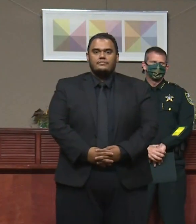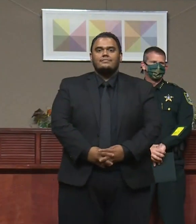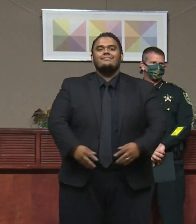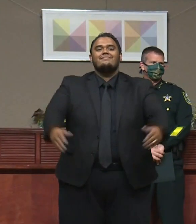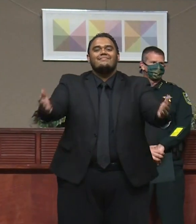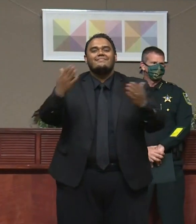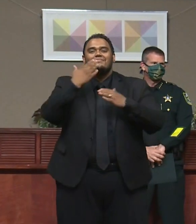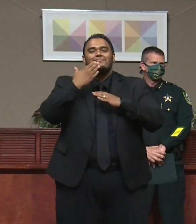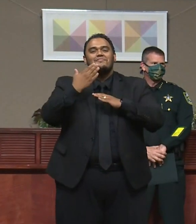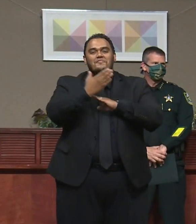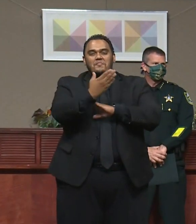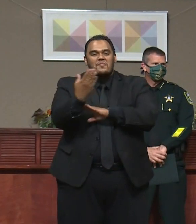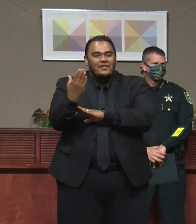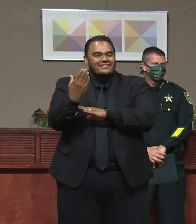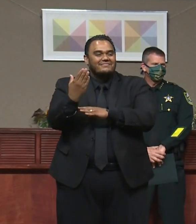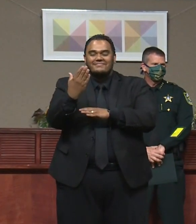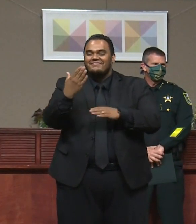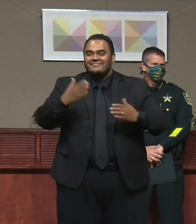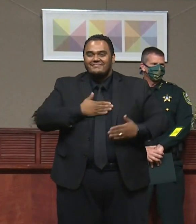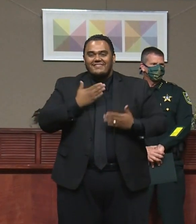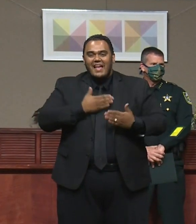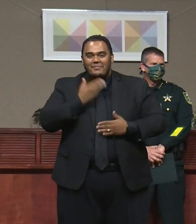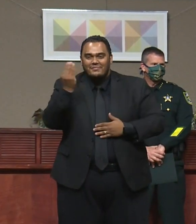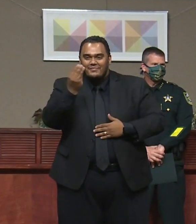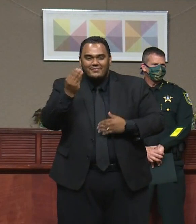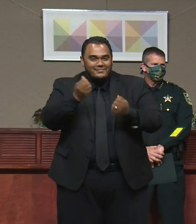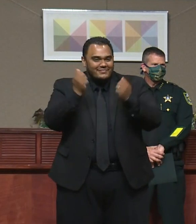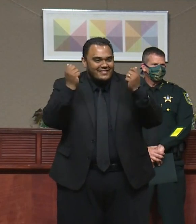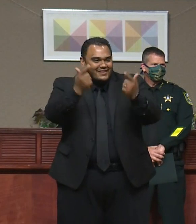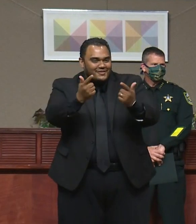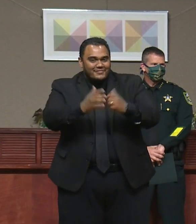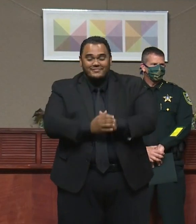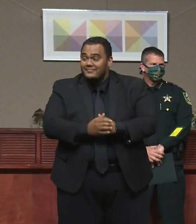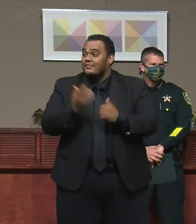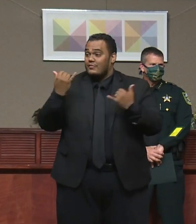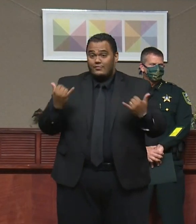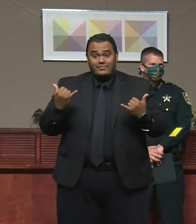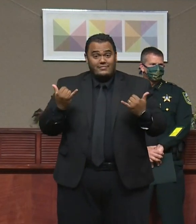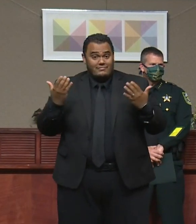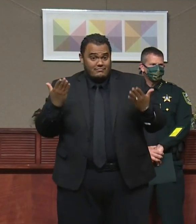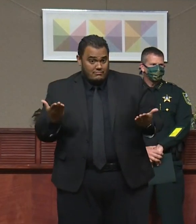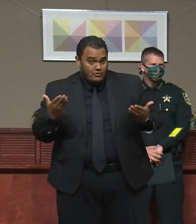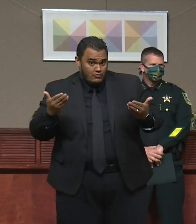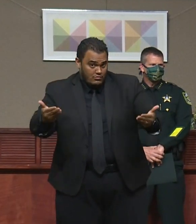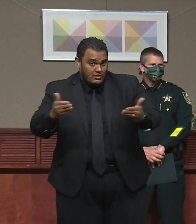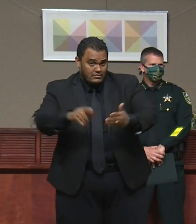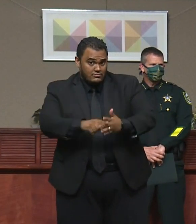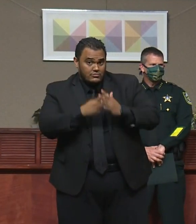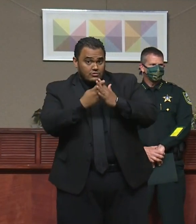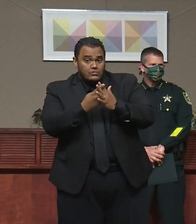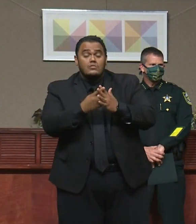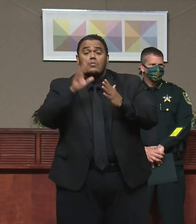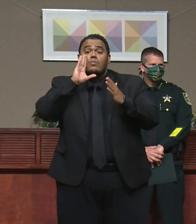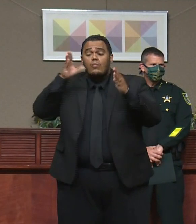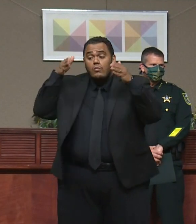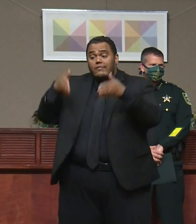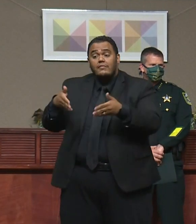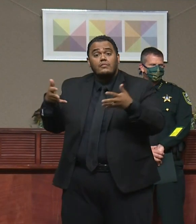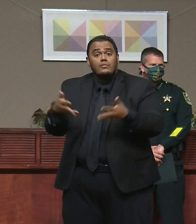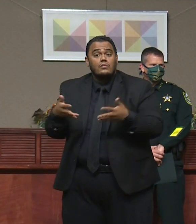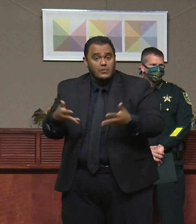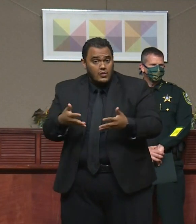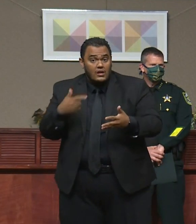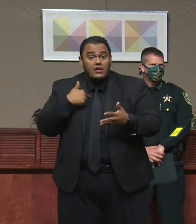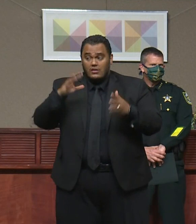And a good Monday to all, and thanks for joining us as we begin this week and focus on reopening the county and working on key goals and strategies